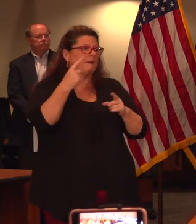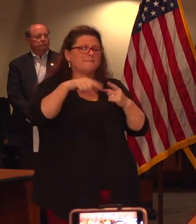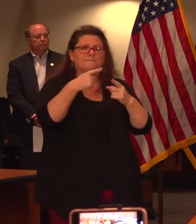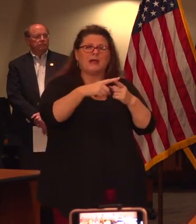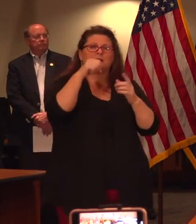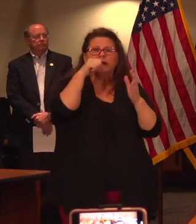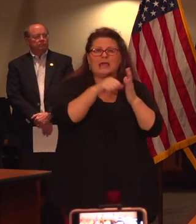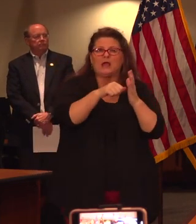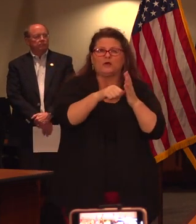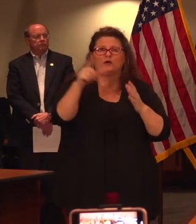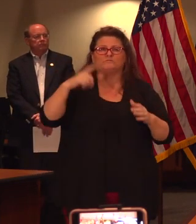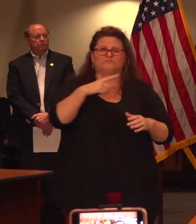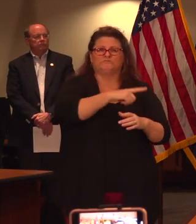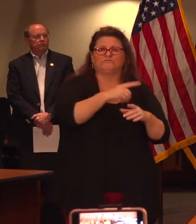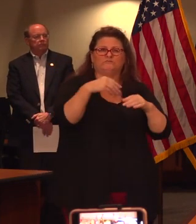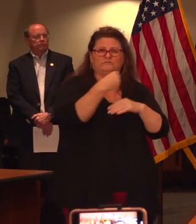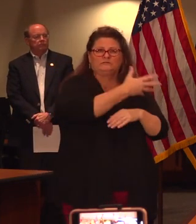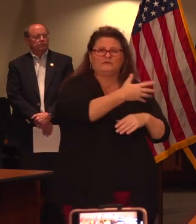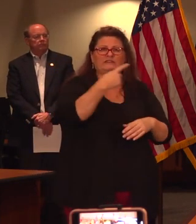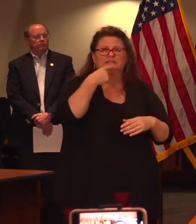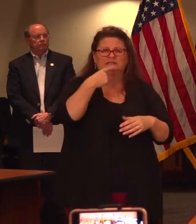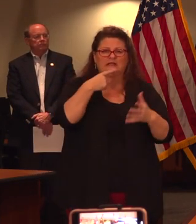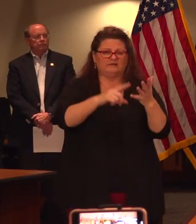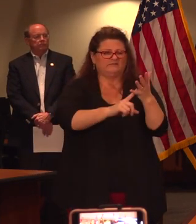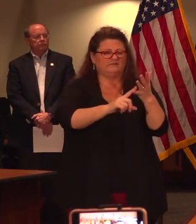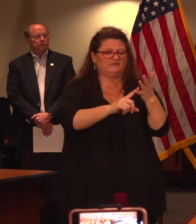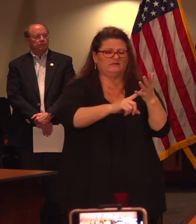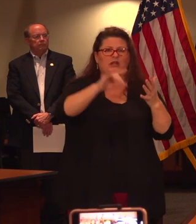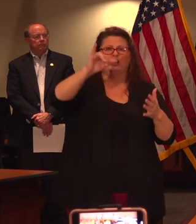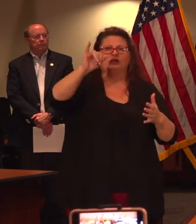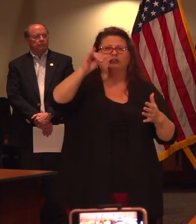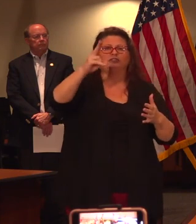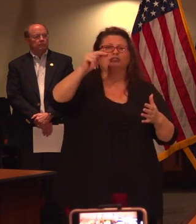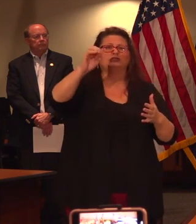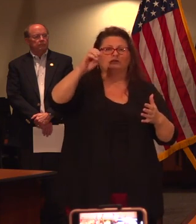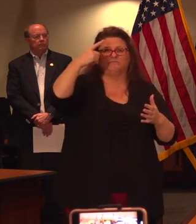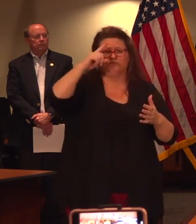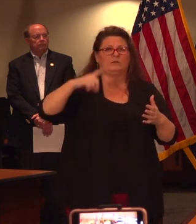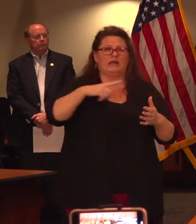letter suggesting late June as a potential time for the General Assembly to come